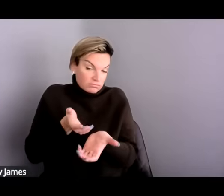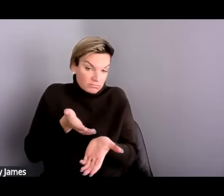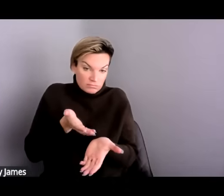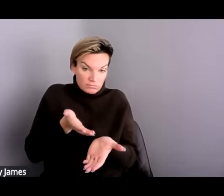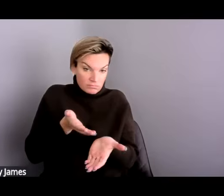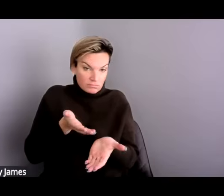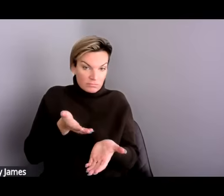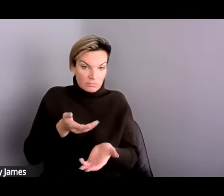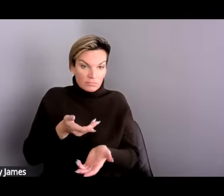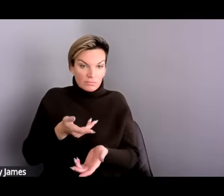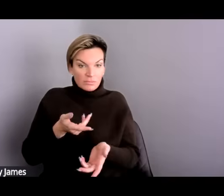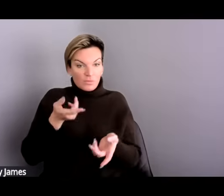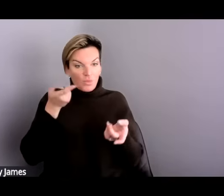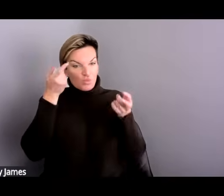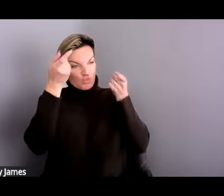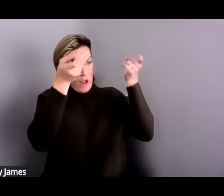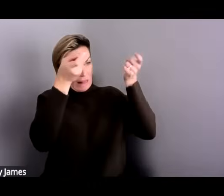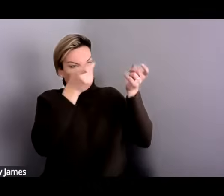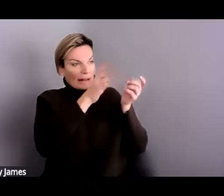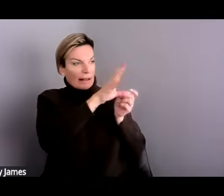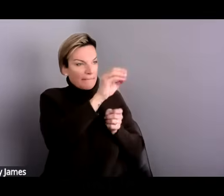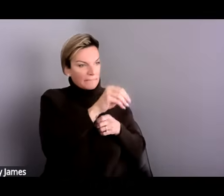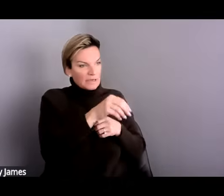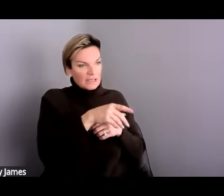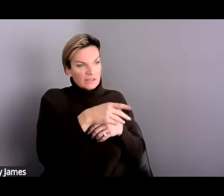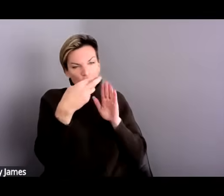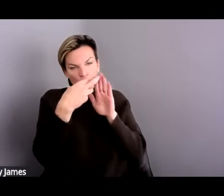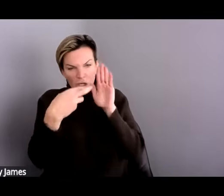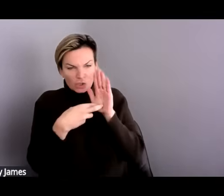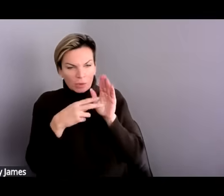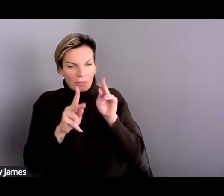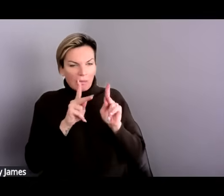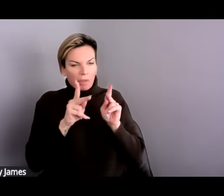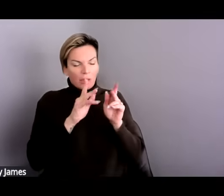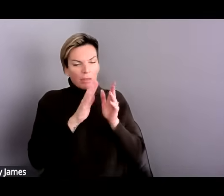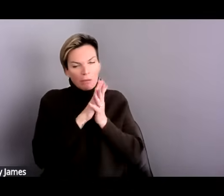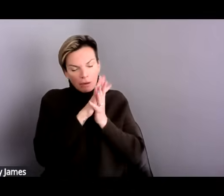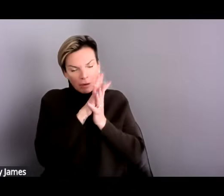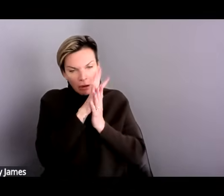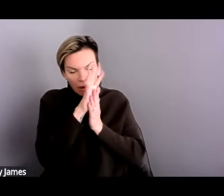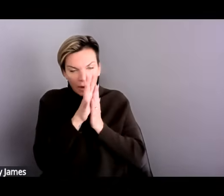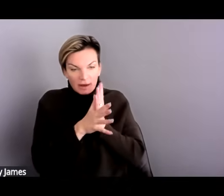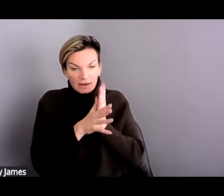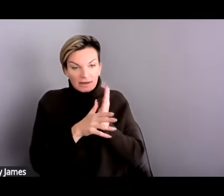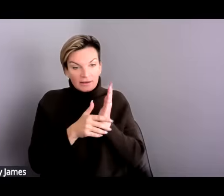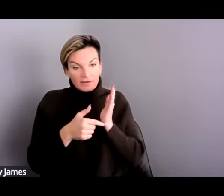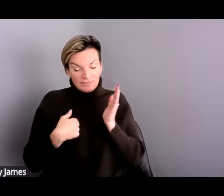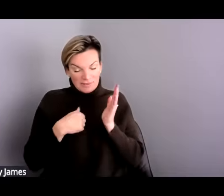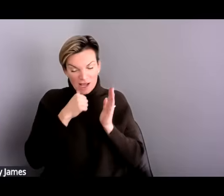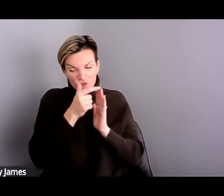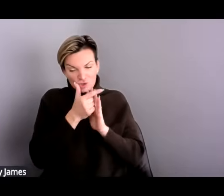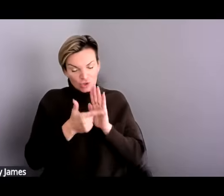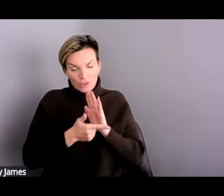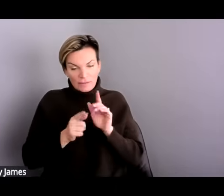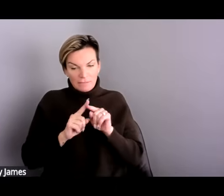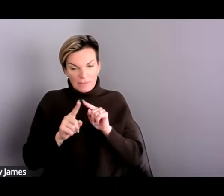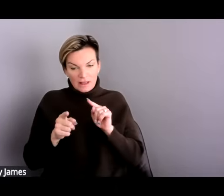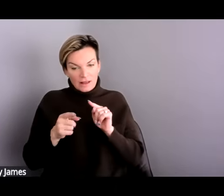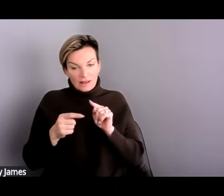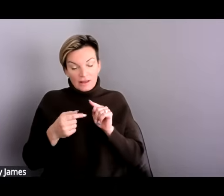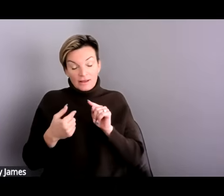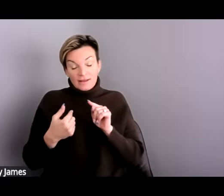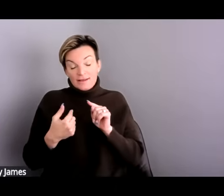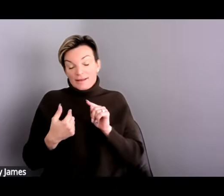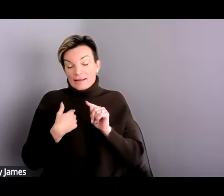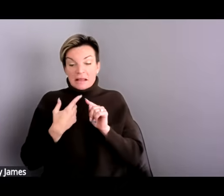Regulating these companies and having them register people. And again, I'm not an attorney, but I can imagine all sorts of First Amendment